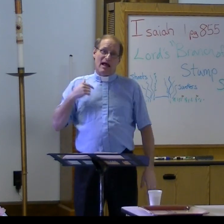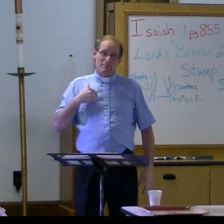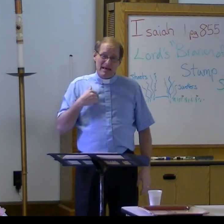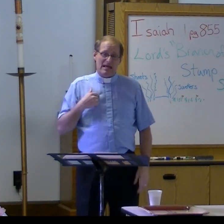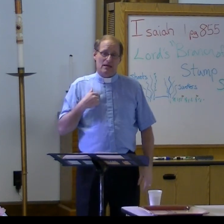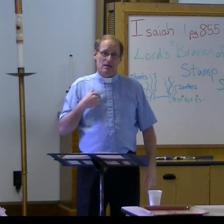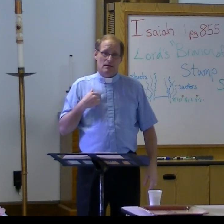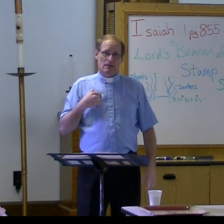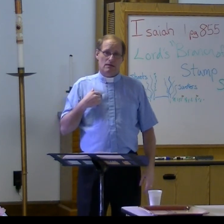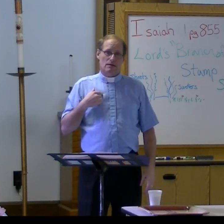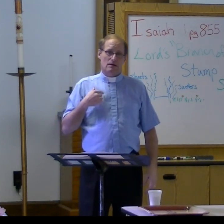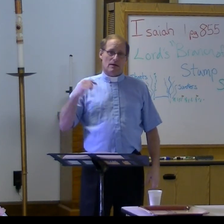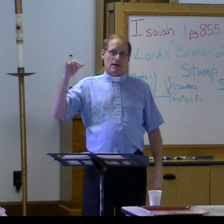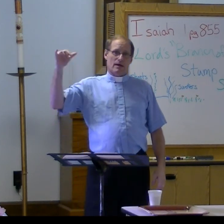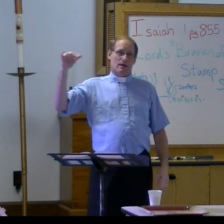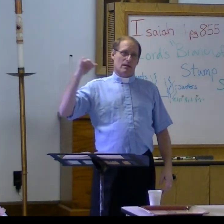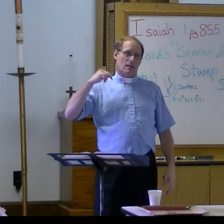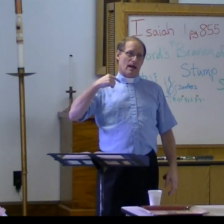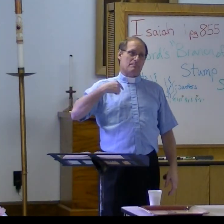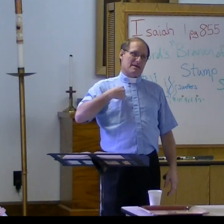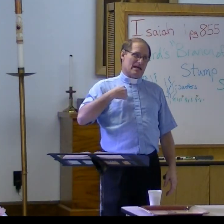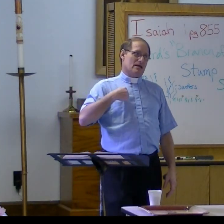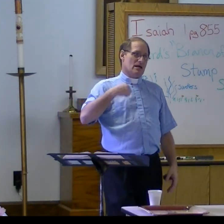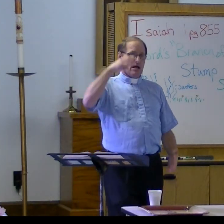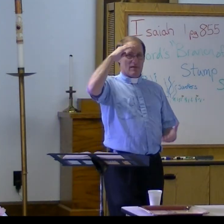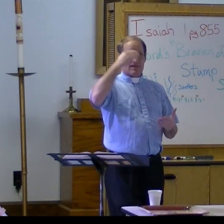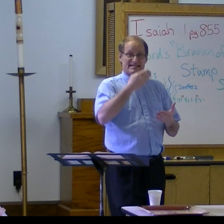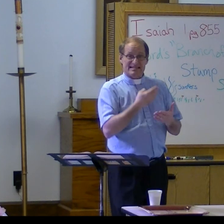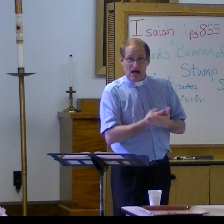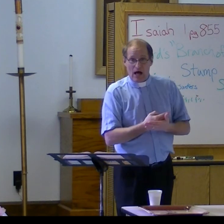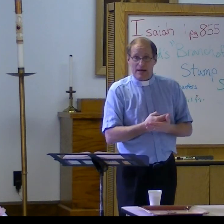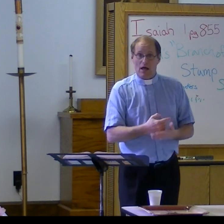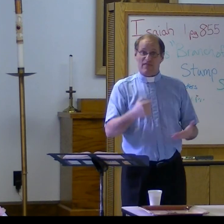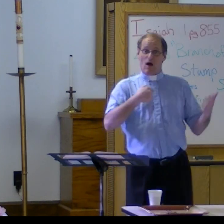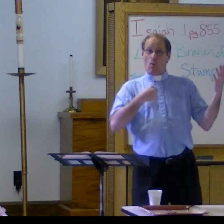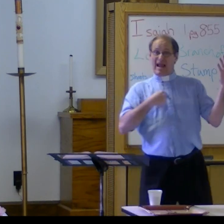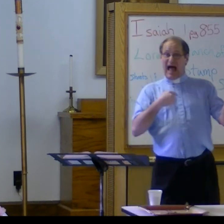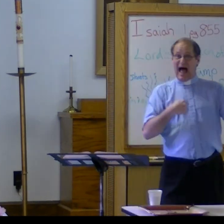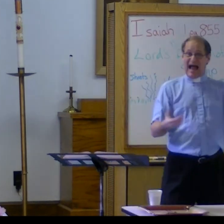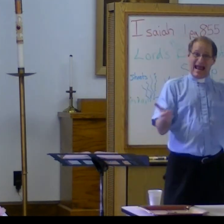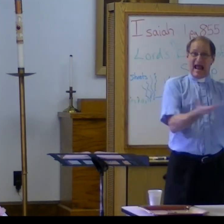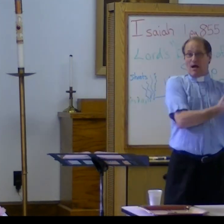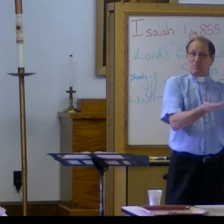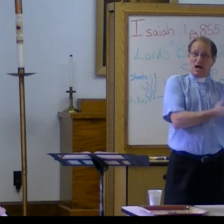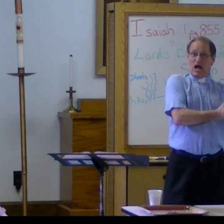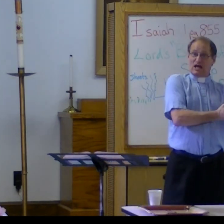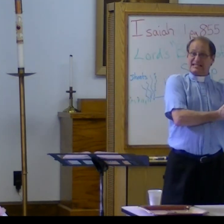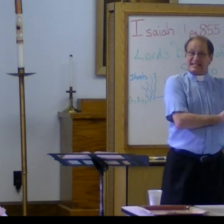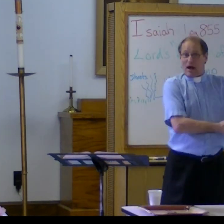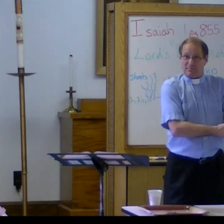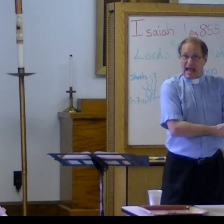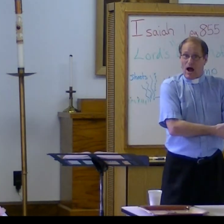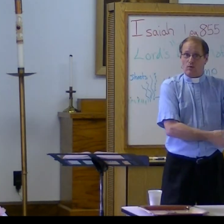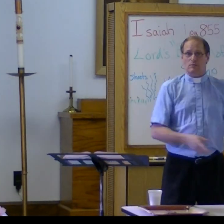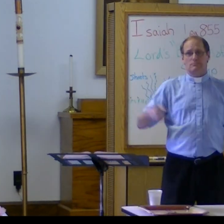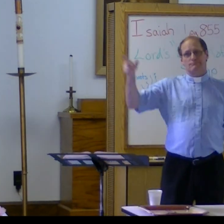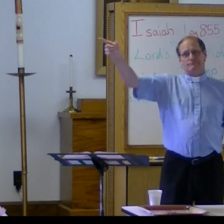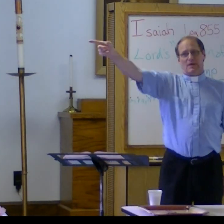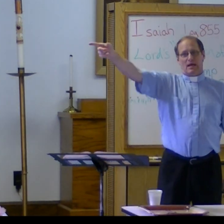like me. Okay? Like me. The son that when I am chopped down,